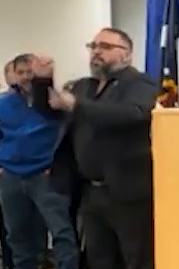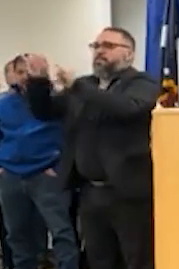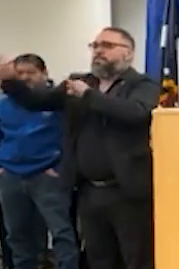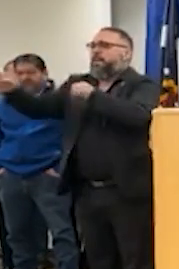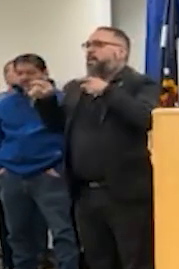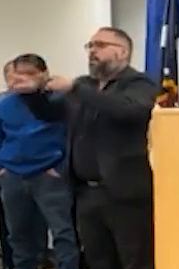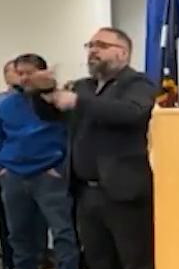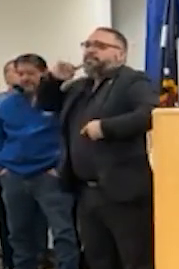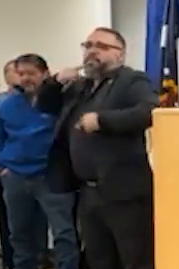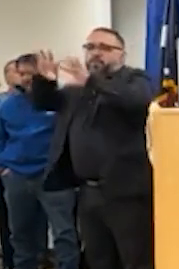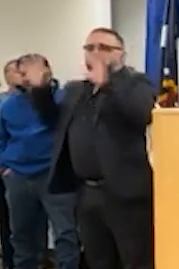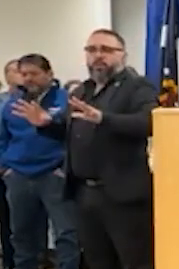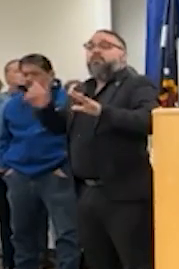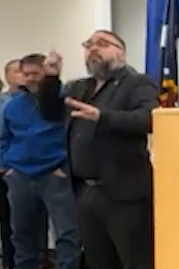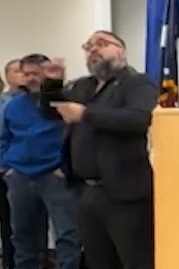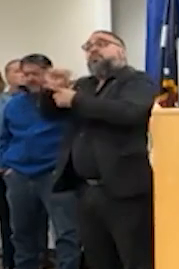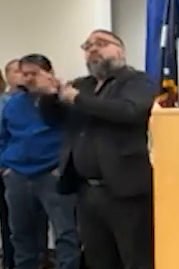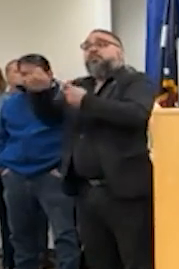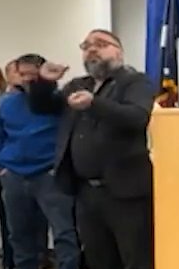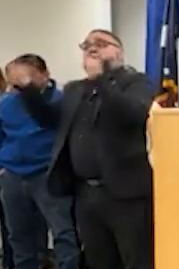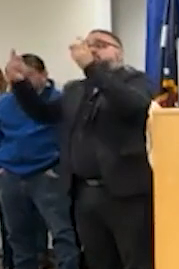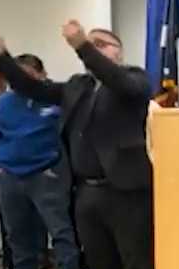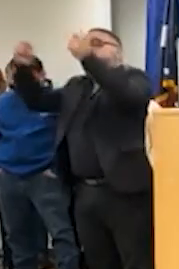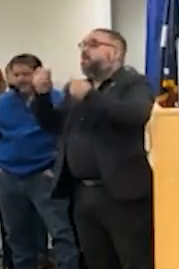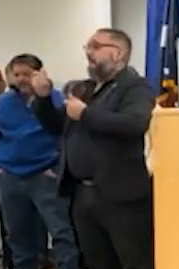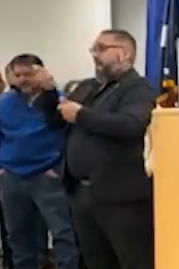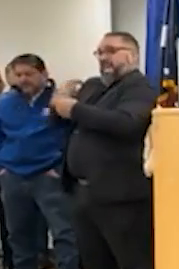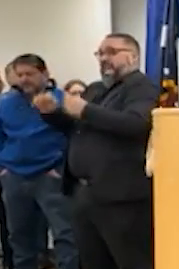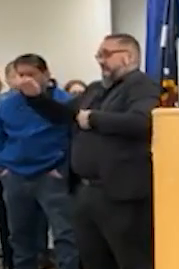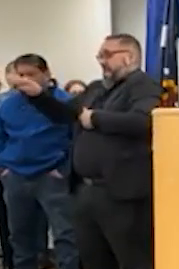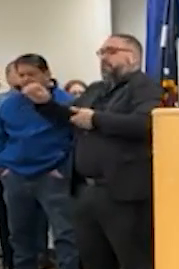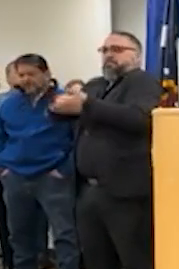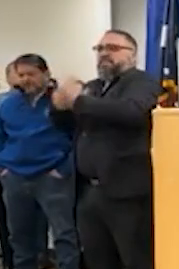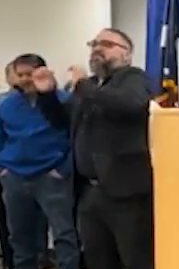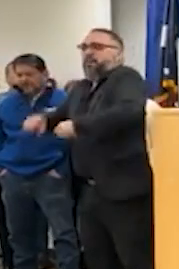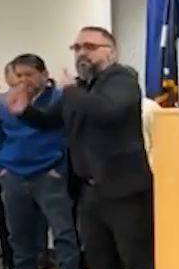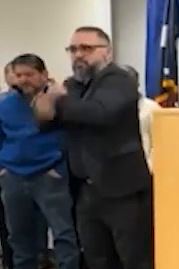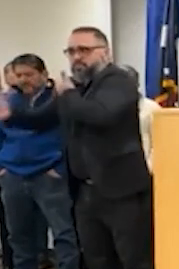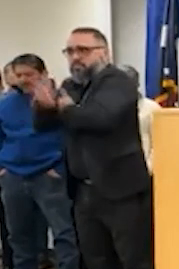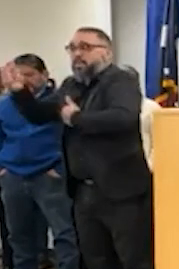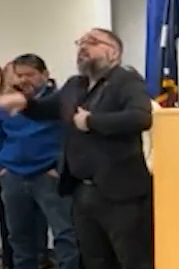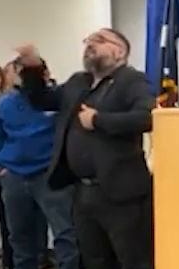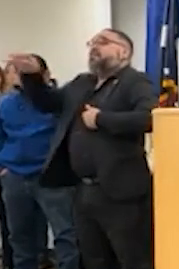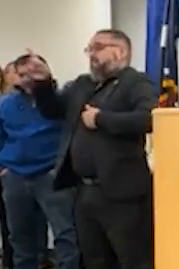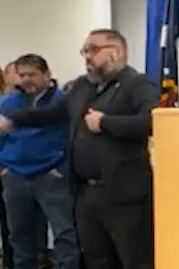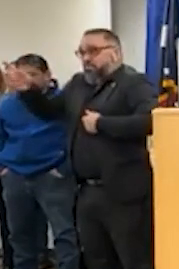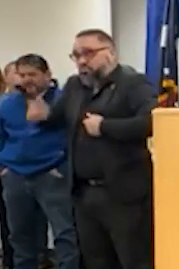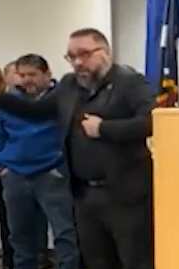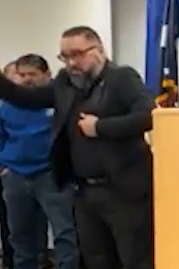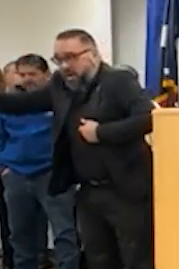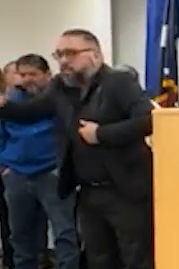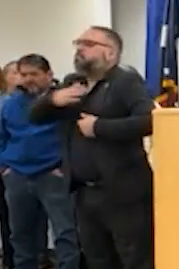weather. Conditions can change quickly, and even a small amount of ice can make roads extremely hazardous. So if travel is necessary, please